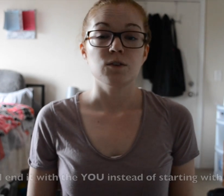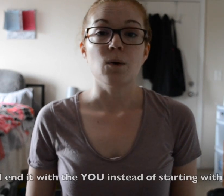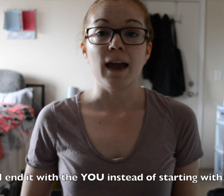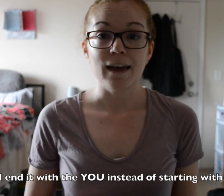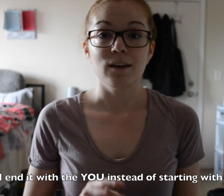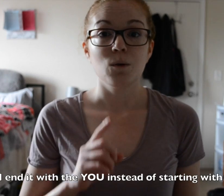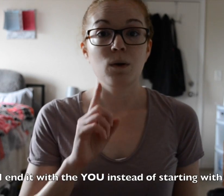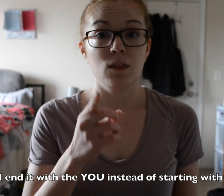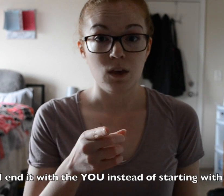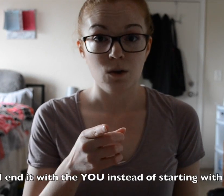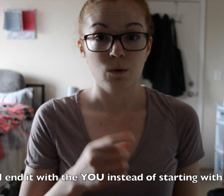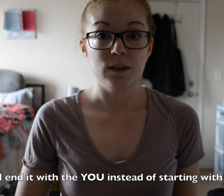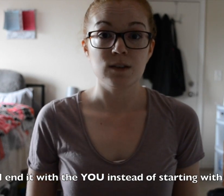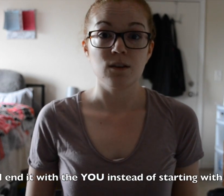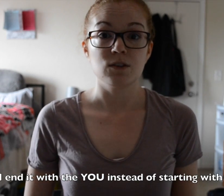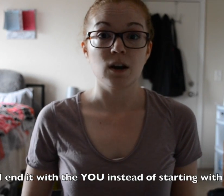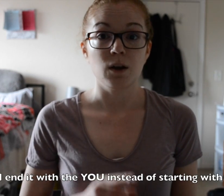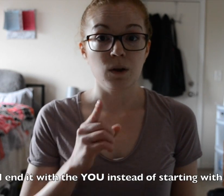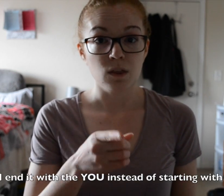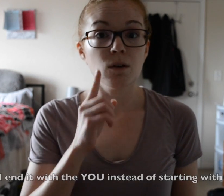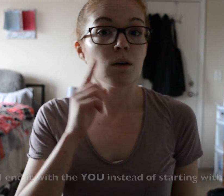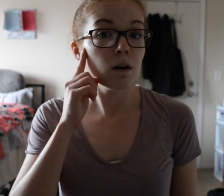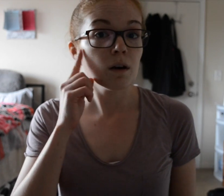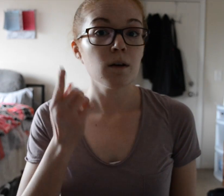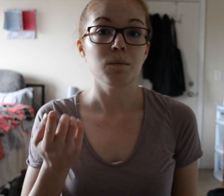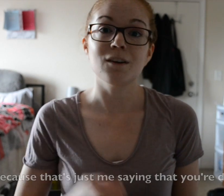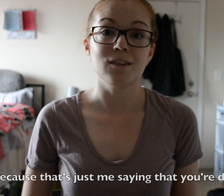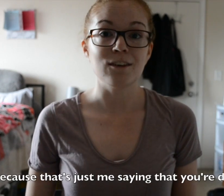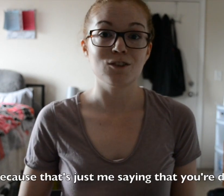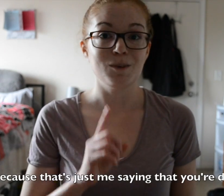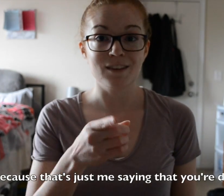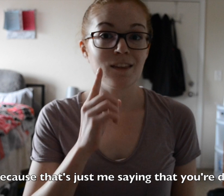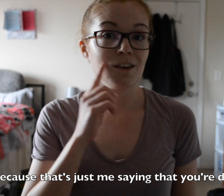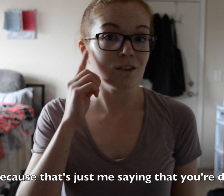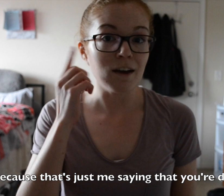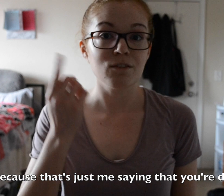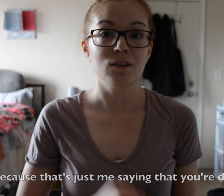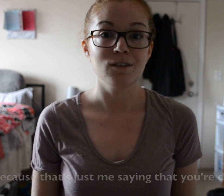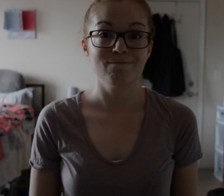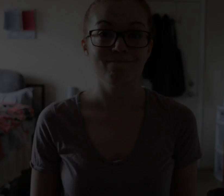so I end it with the you instead of starting with you, because that's just me saying that you're deaf.